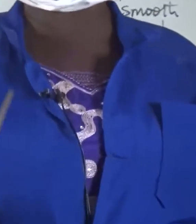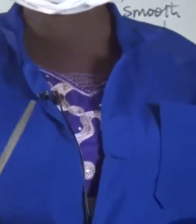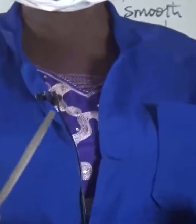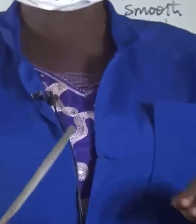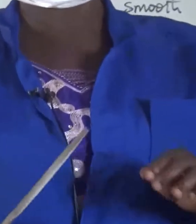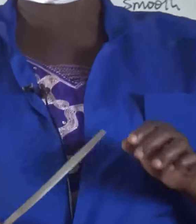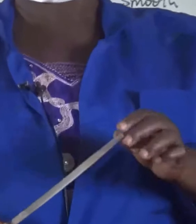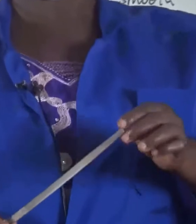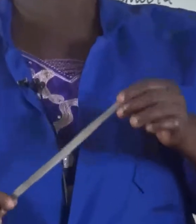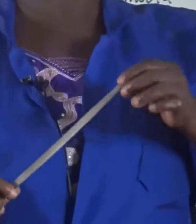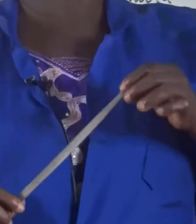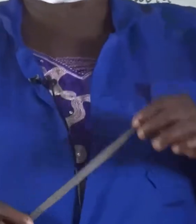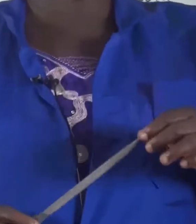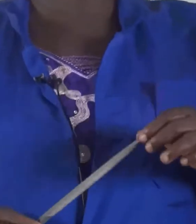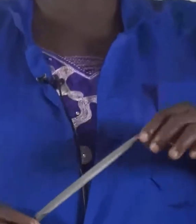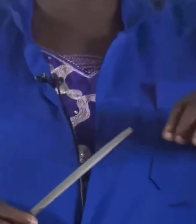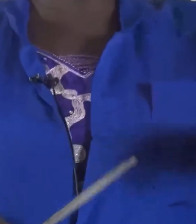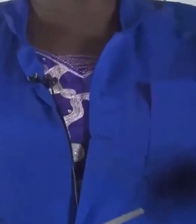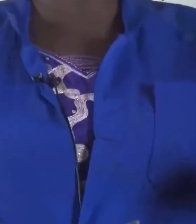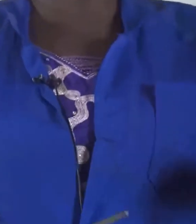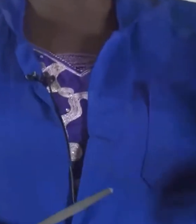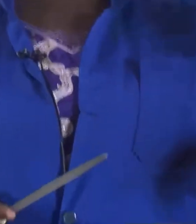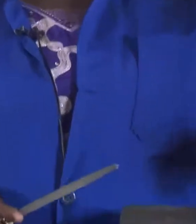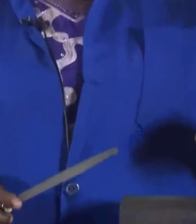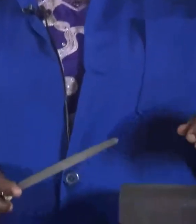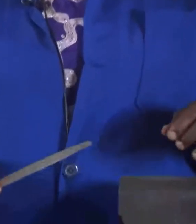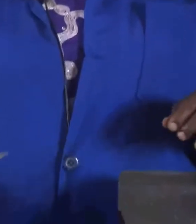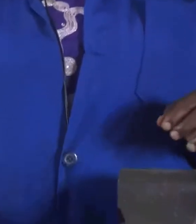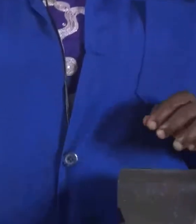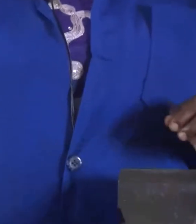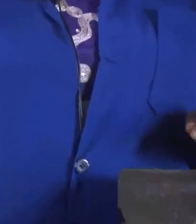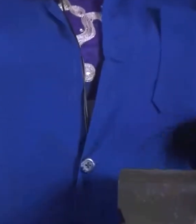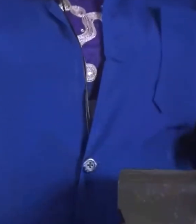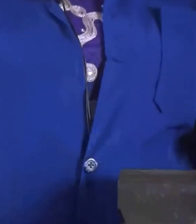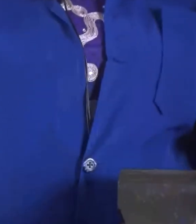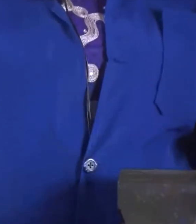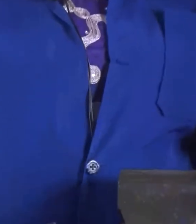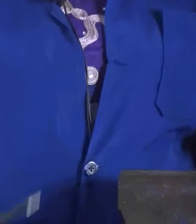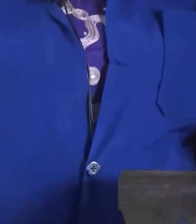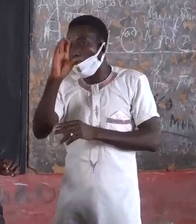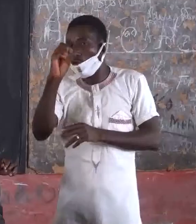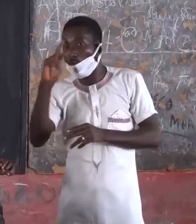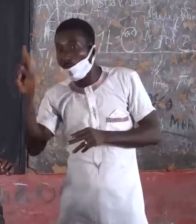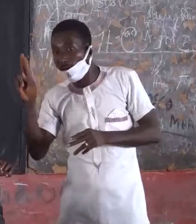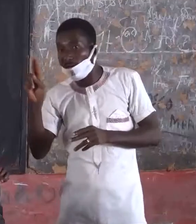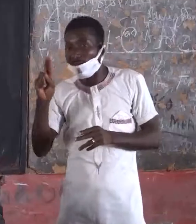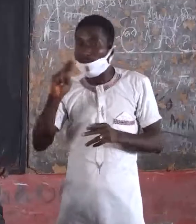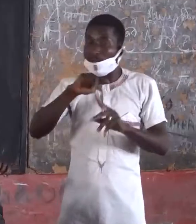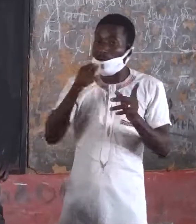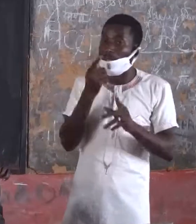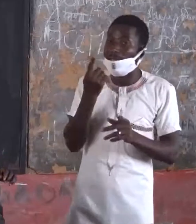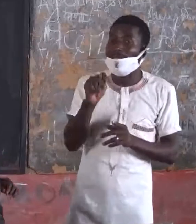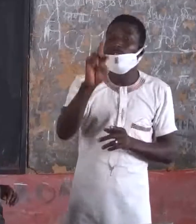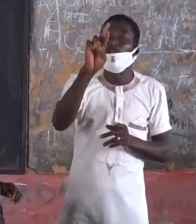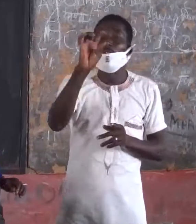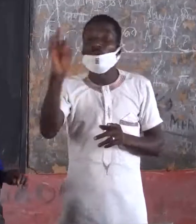is used to file at an angle, at a corner, whereby the raw file or the smooth file cannot